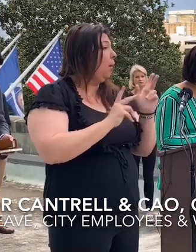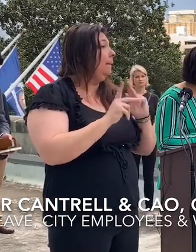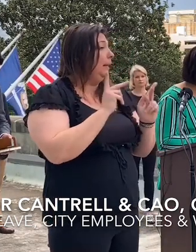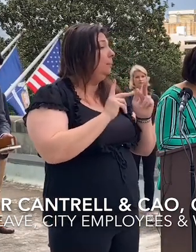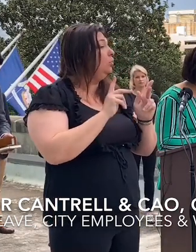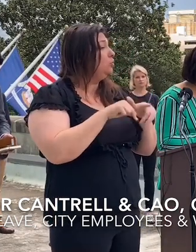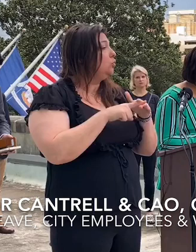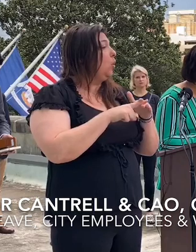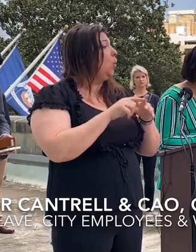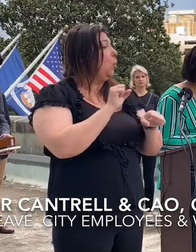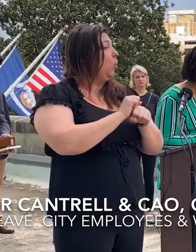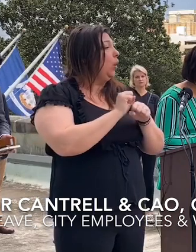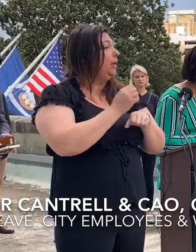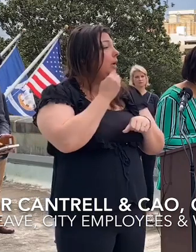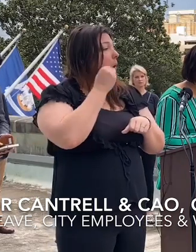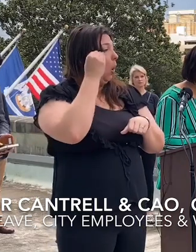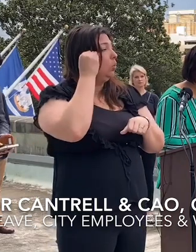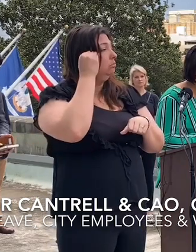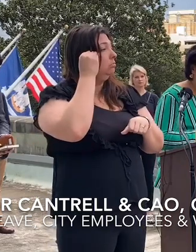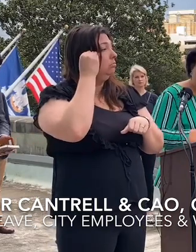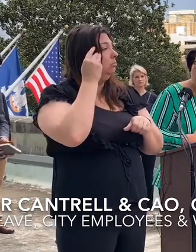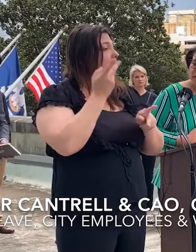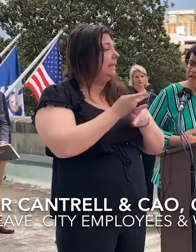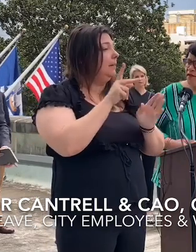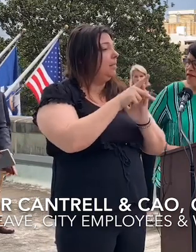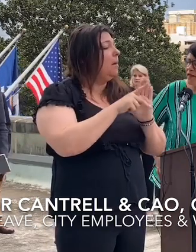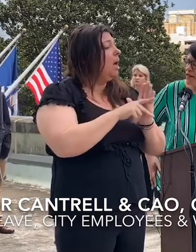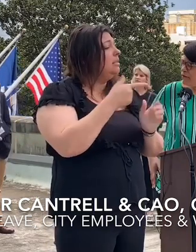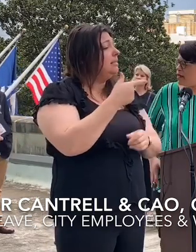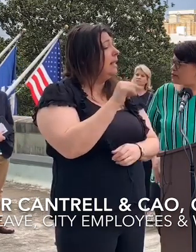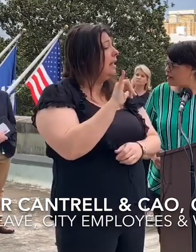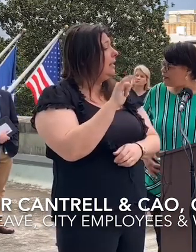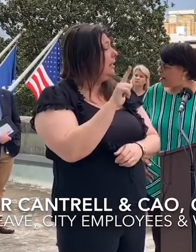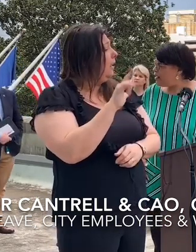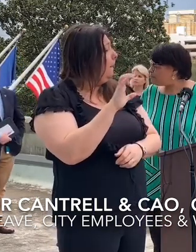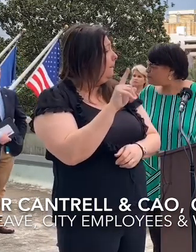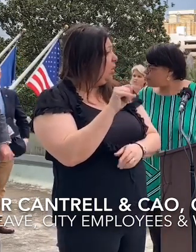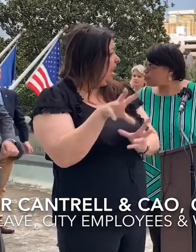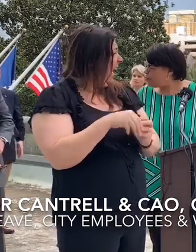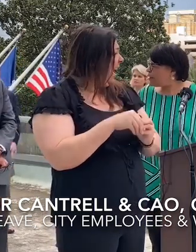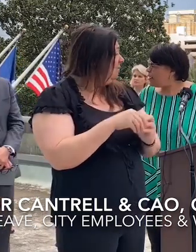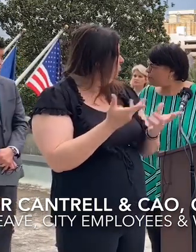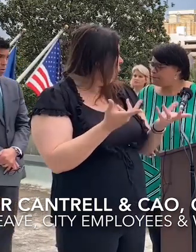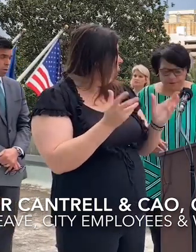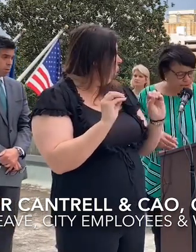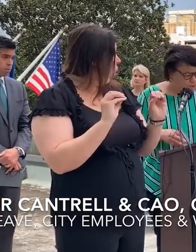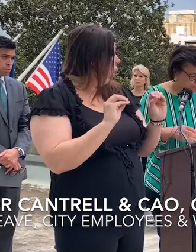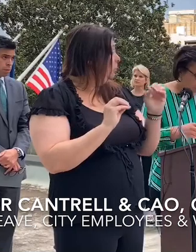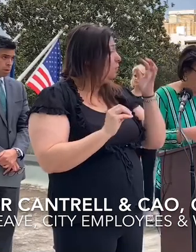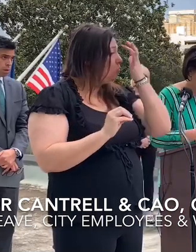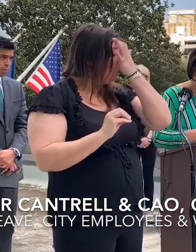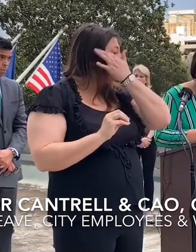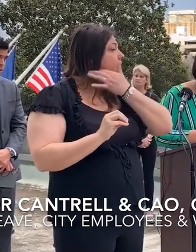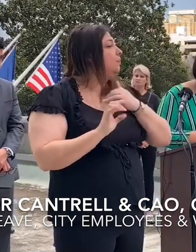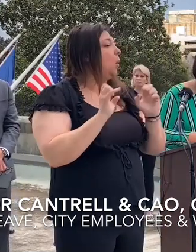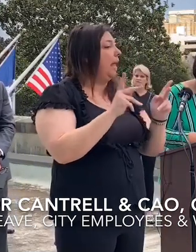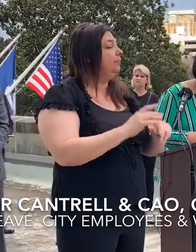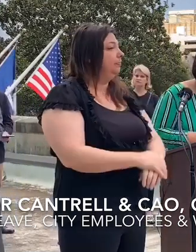work from home, activate that policy. Gilbert, is there anything else I can add or you want to add?